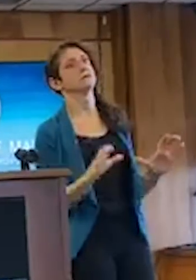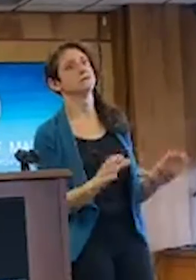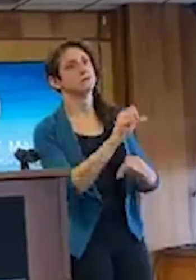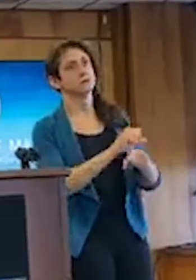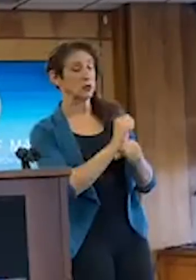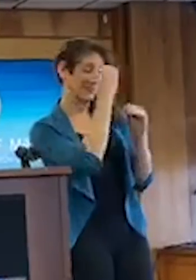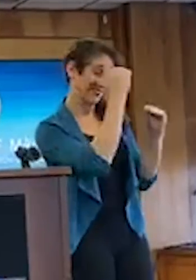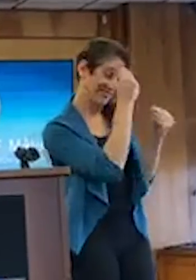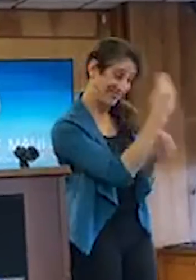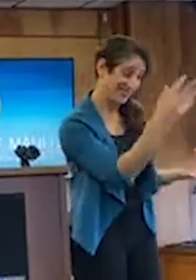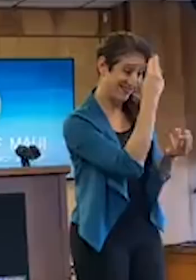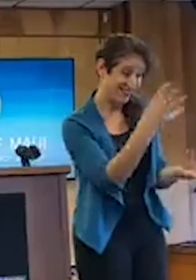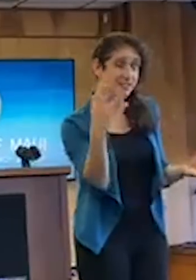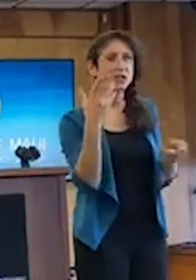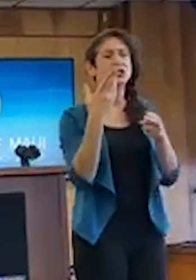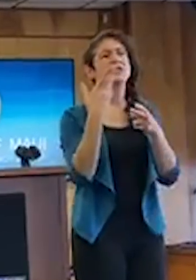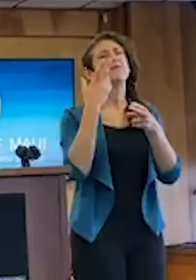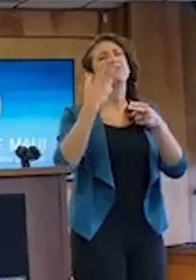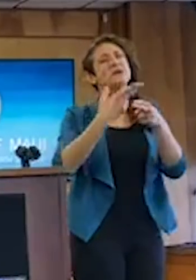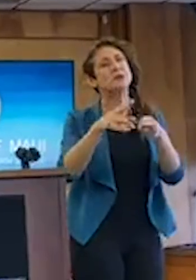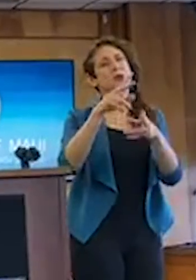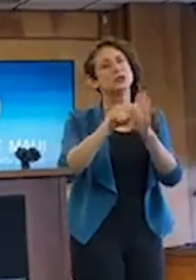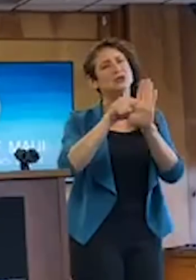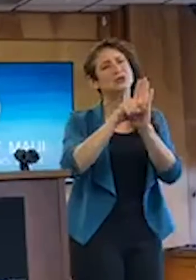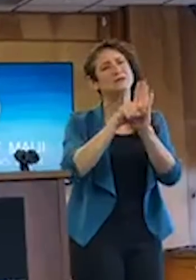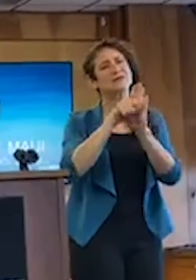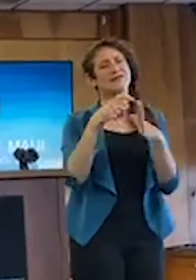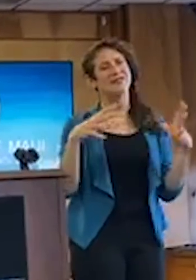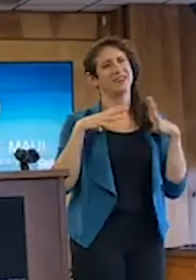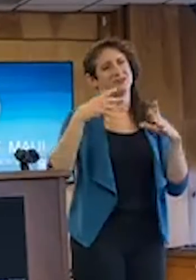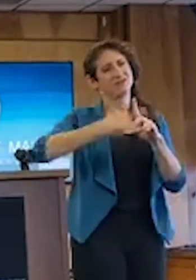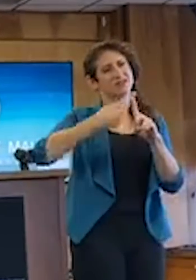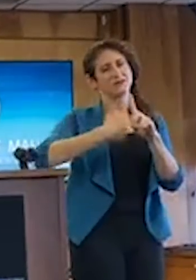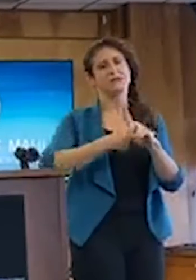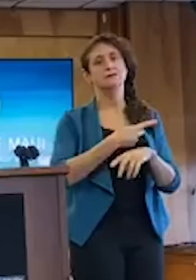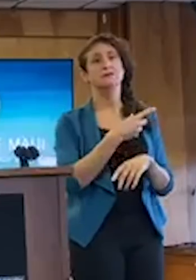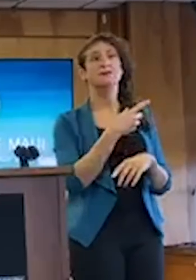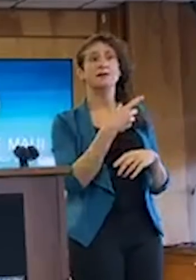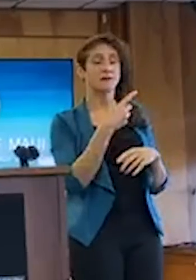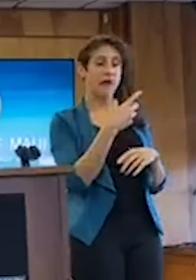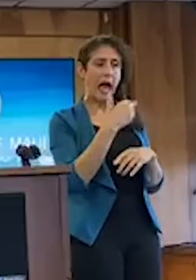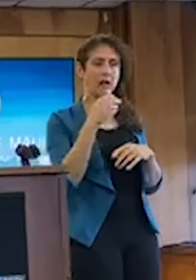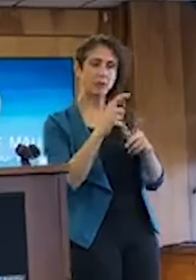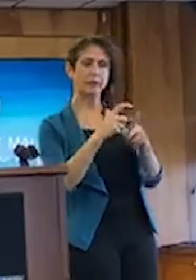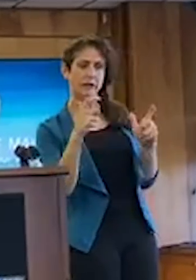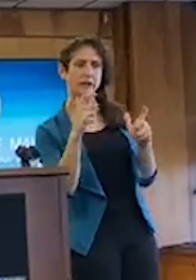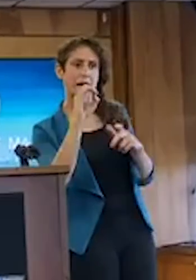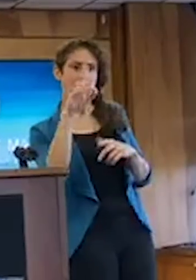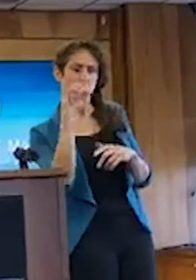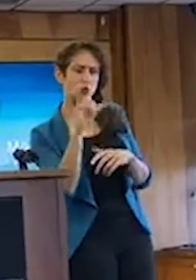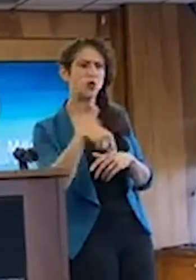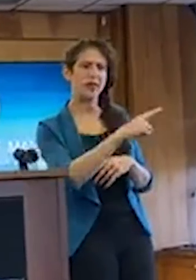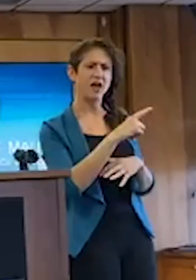vacation rentals, short-term vacation rentals, as well as all the properties who have been very, very cooperative,